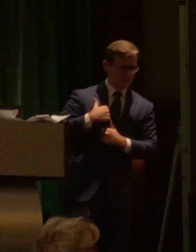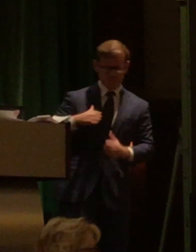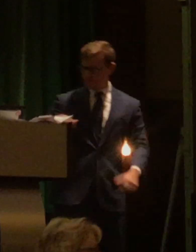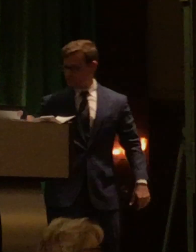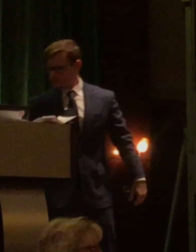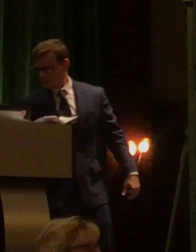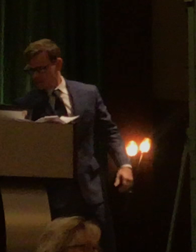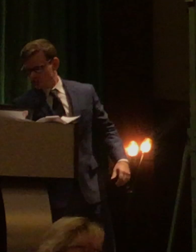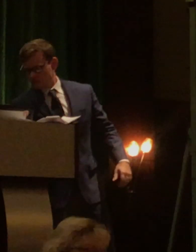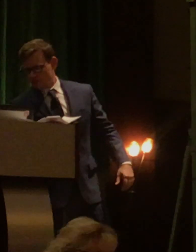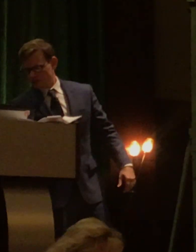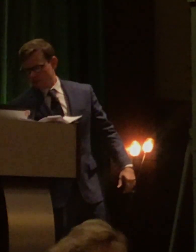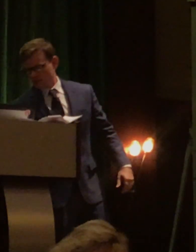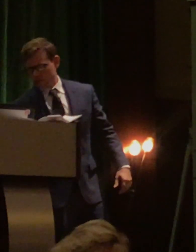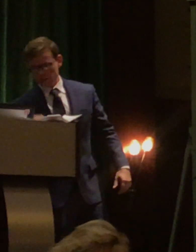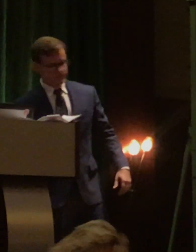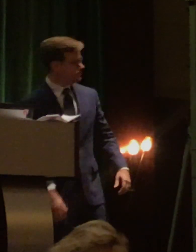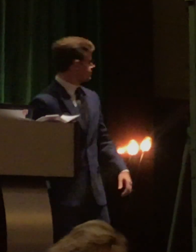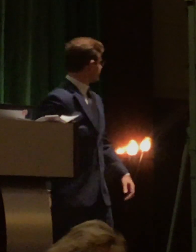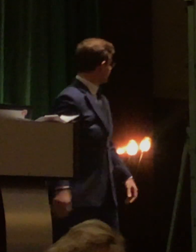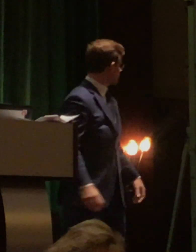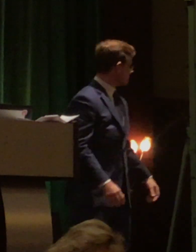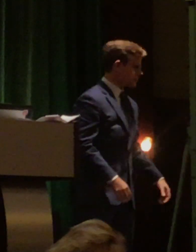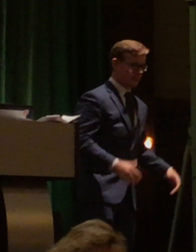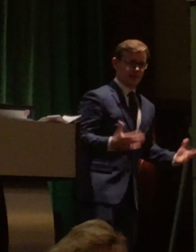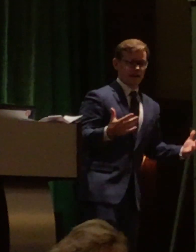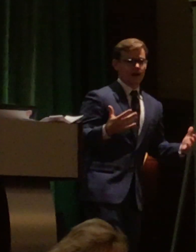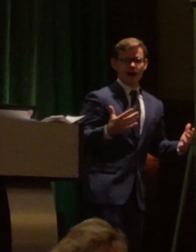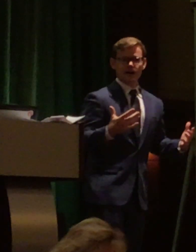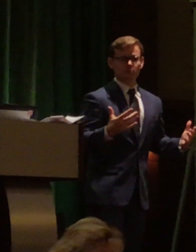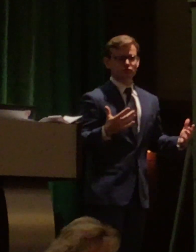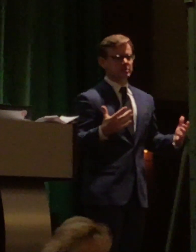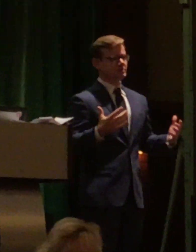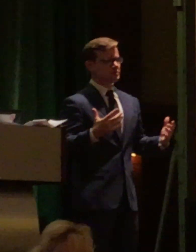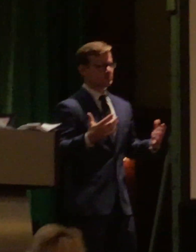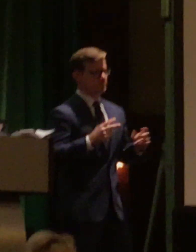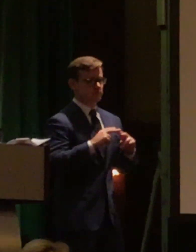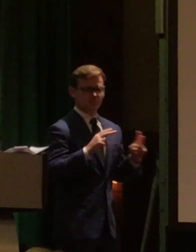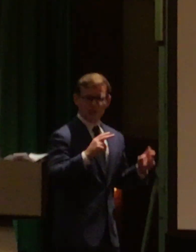So I tried again, and this time I tried to get into the Army.